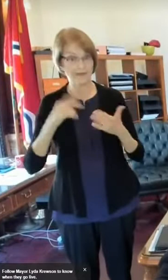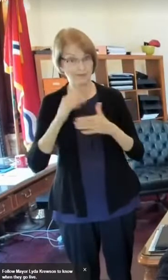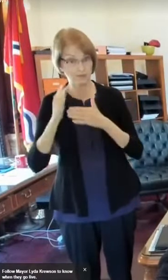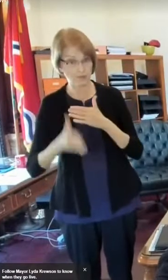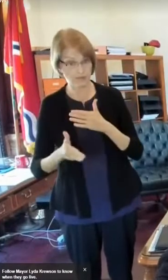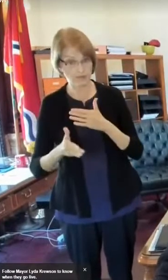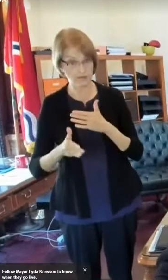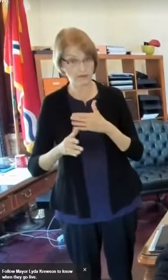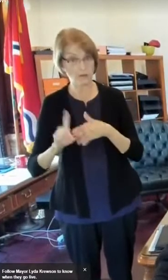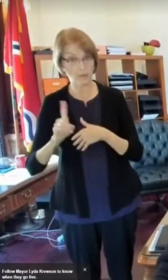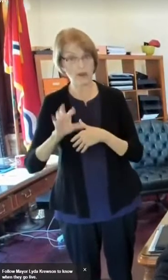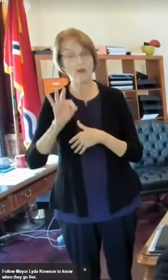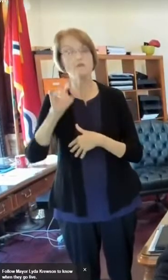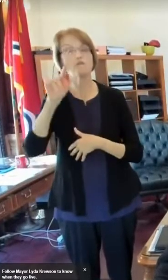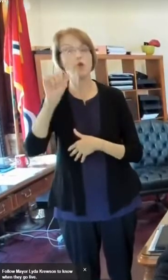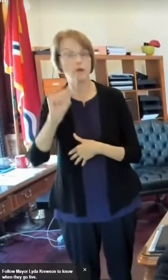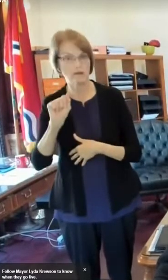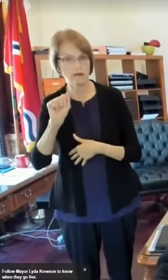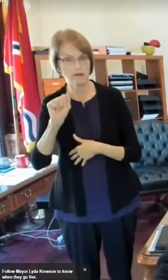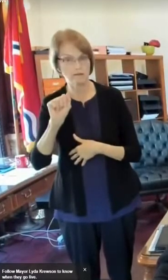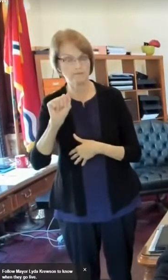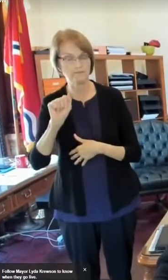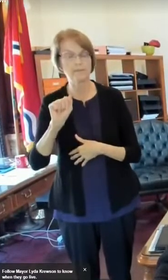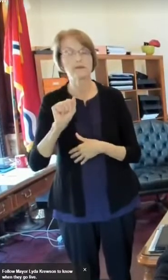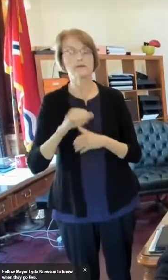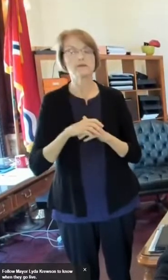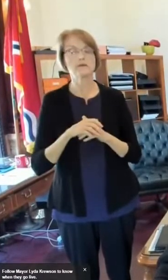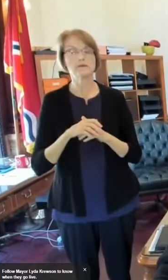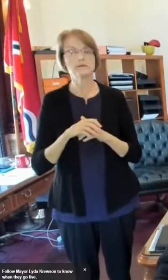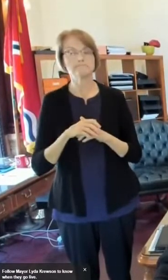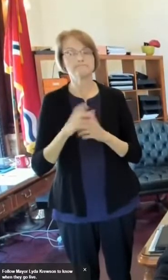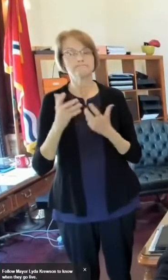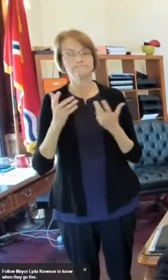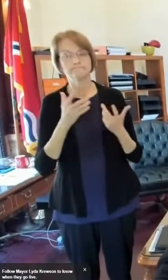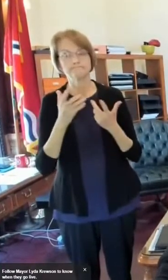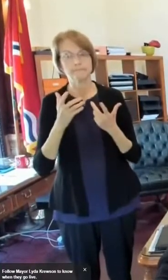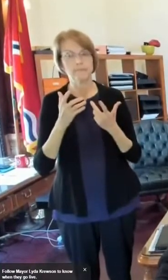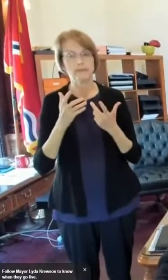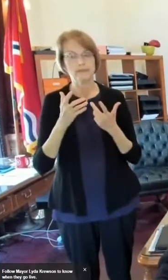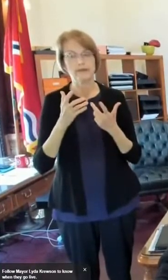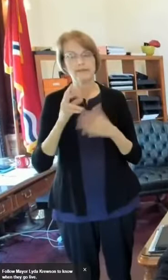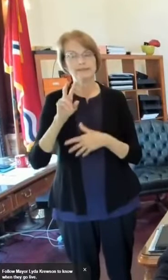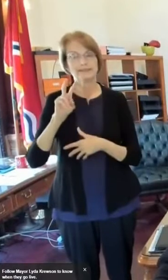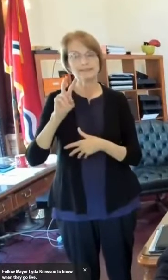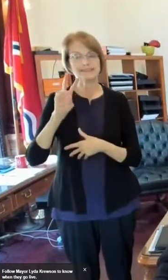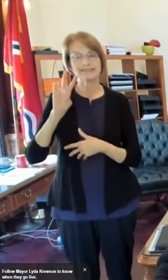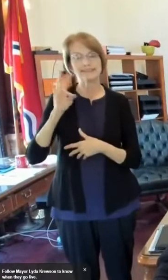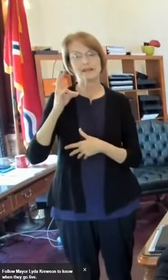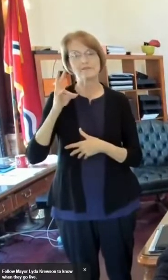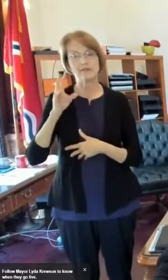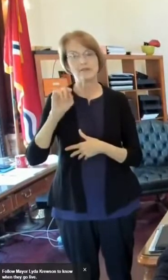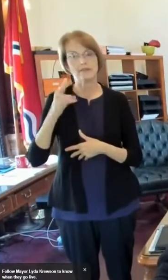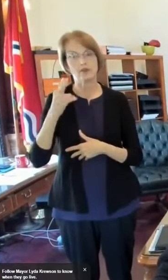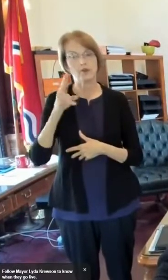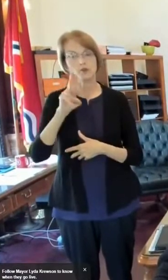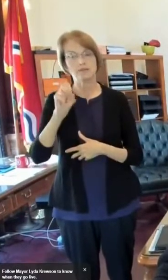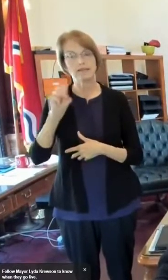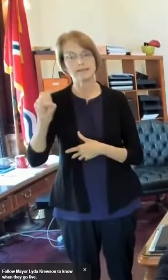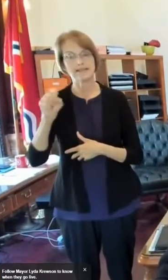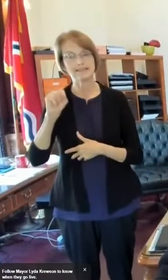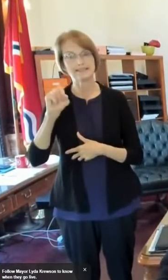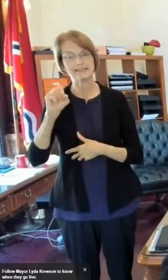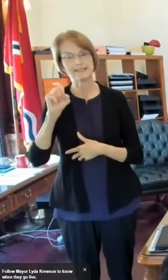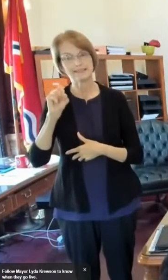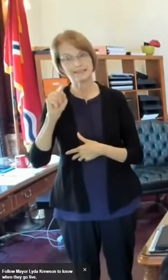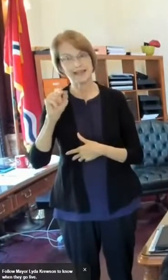in Florida, but it's the commissioning of the 7th Uss St Louis, LCS 19.